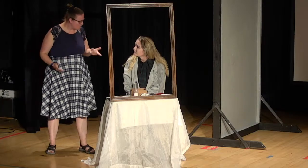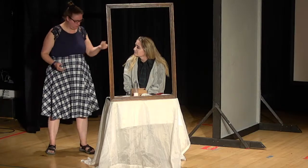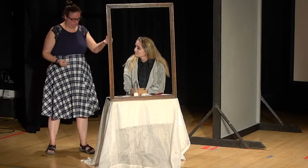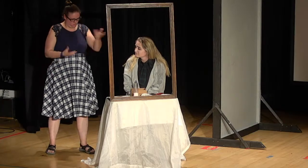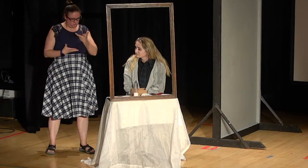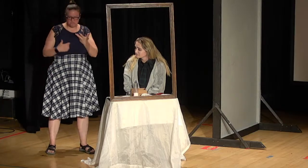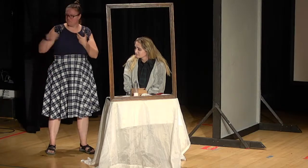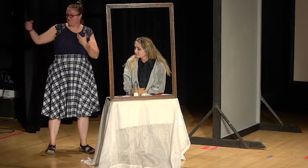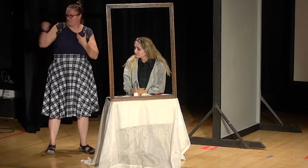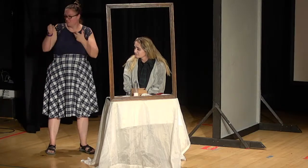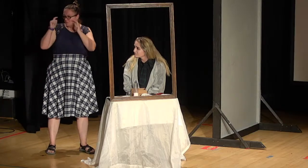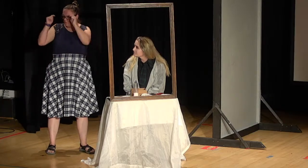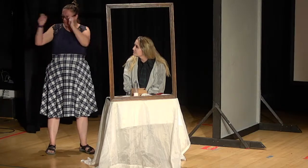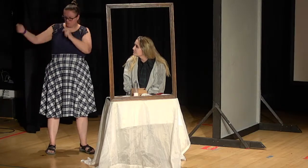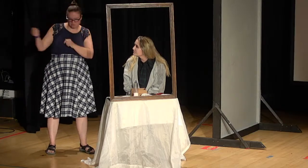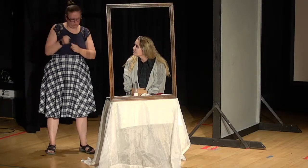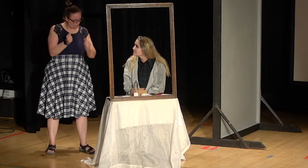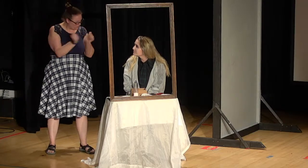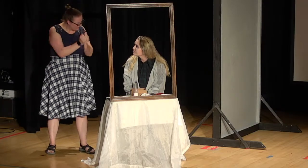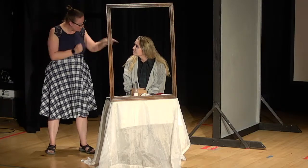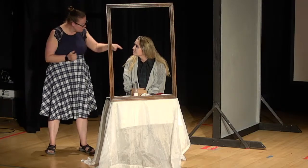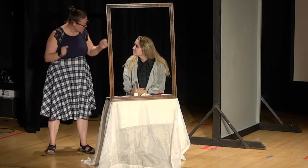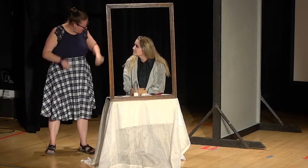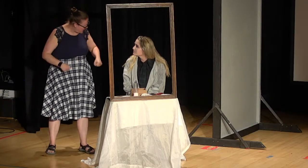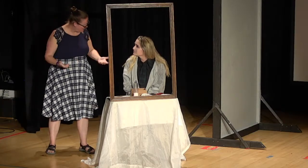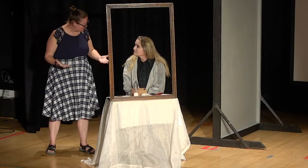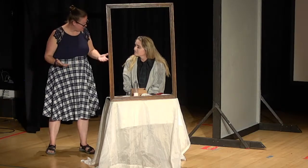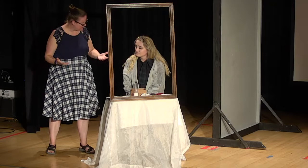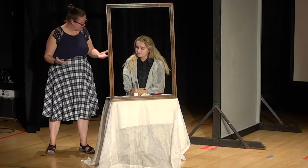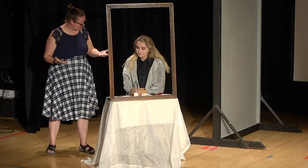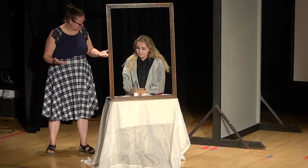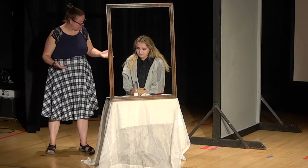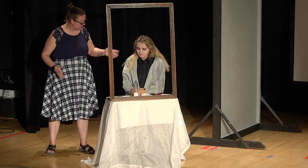grade GPA. Let me know if you're struggling. I'll get you a tutor. I can do that.